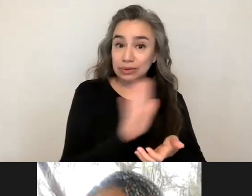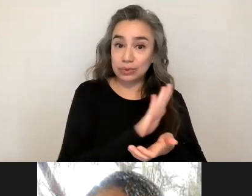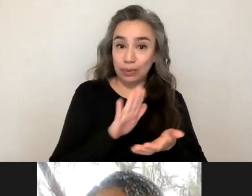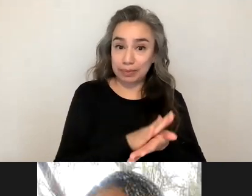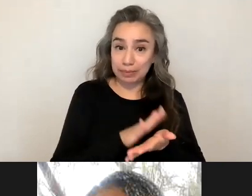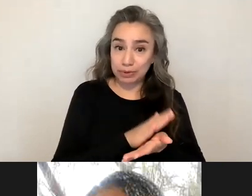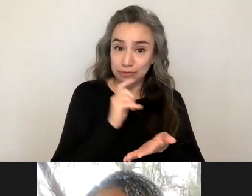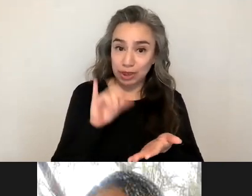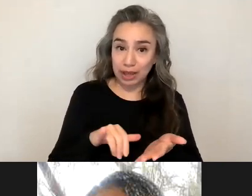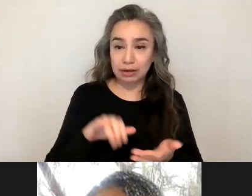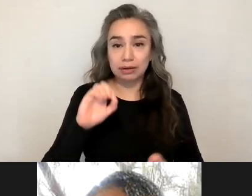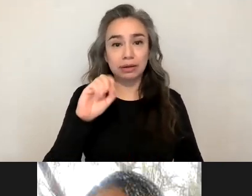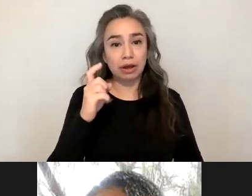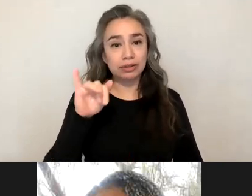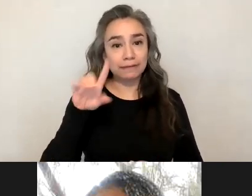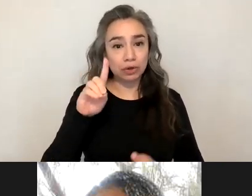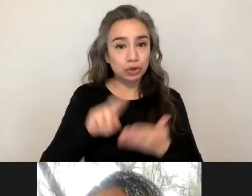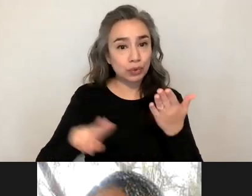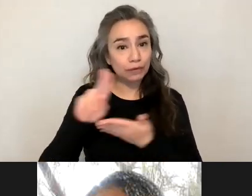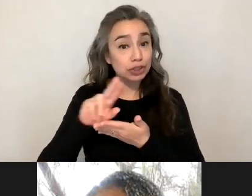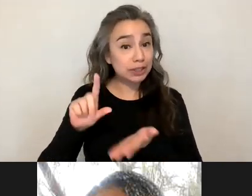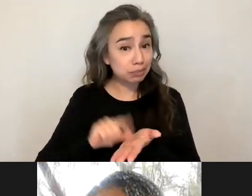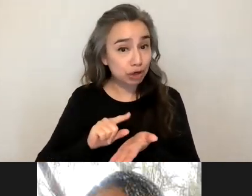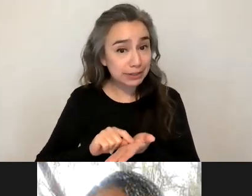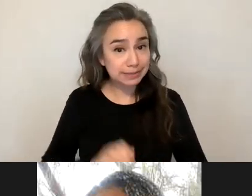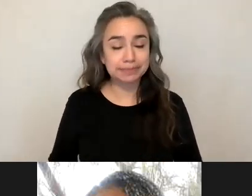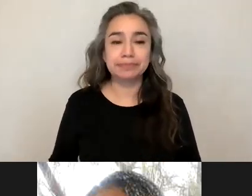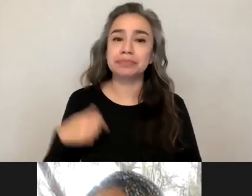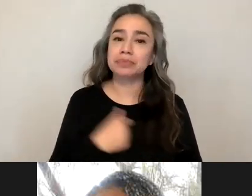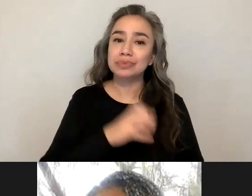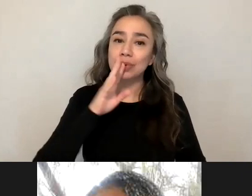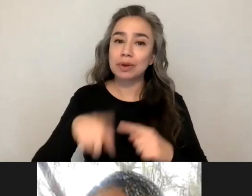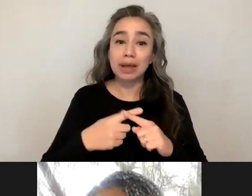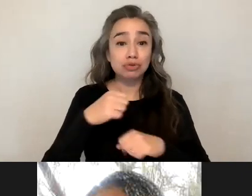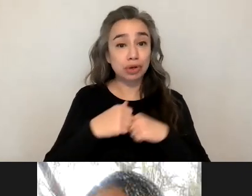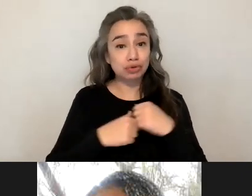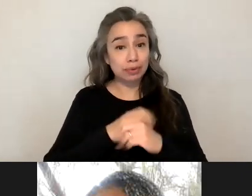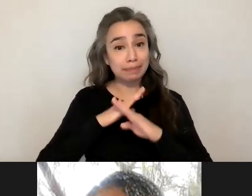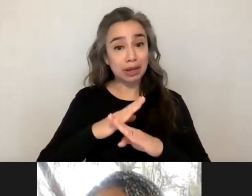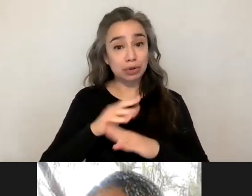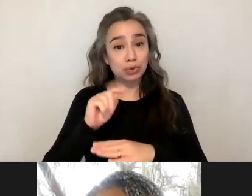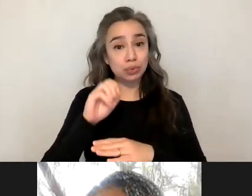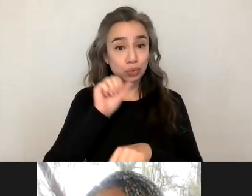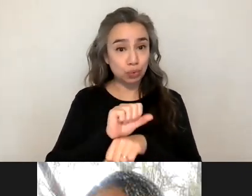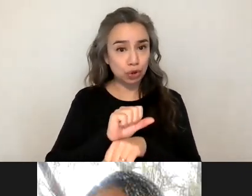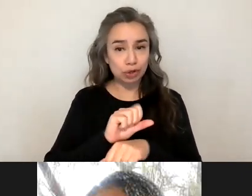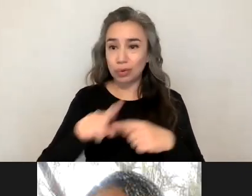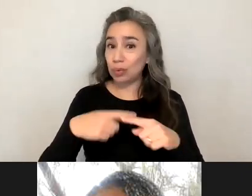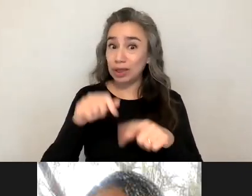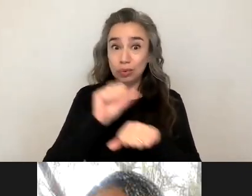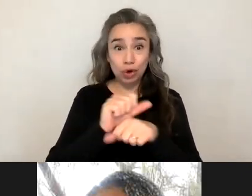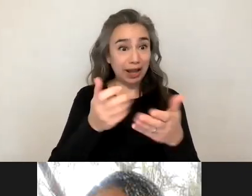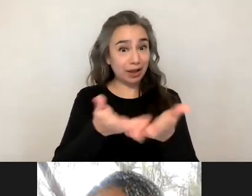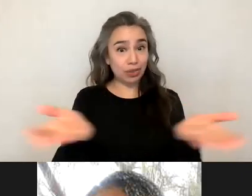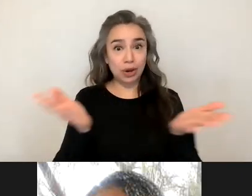invited by Oxford University Press. We're going to talk about the structural barriers to the work. So once the work was in the world, what are the things that we started to see and